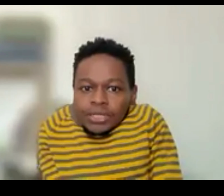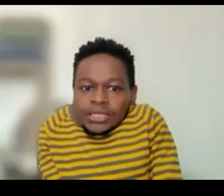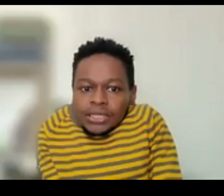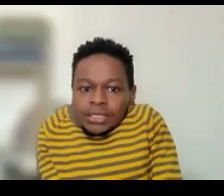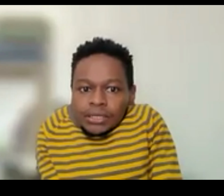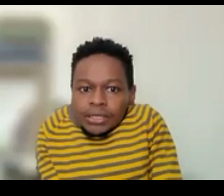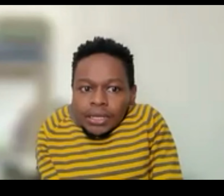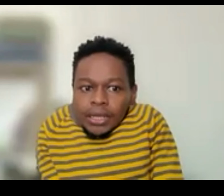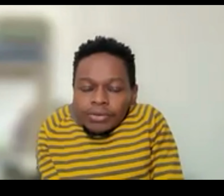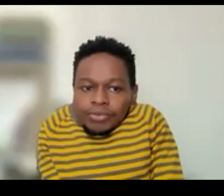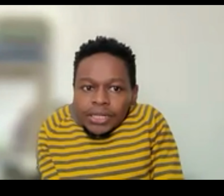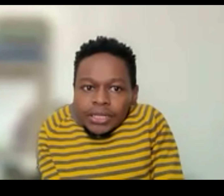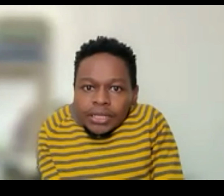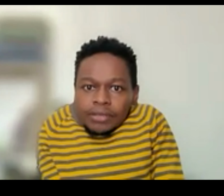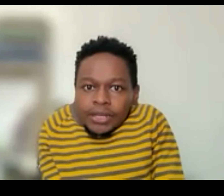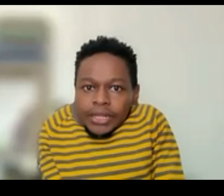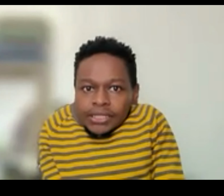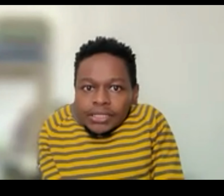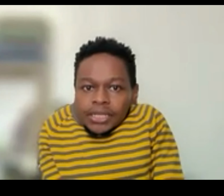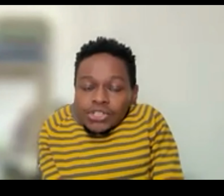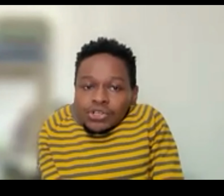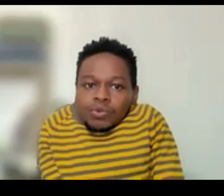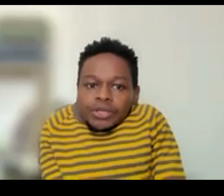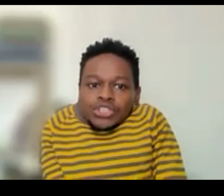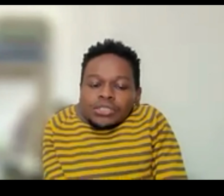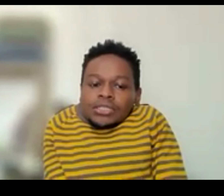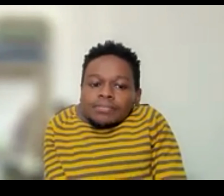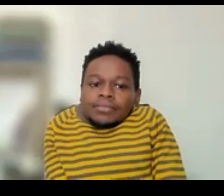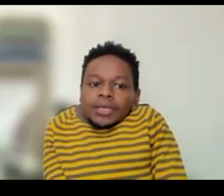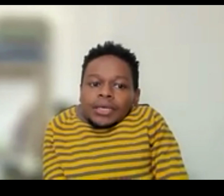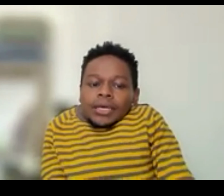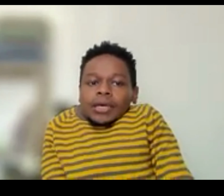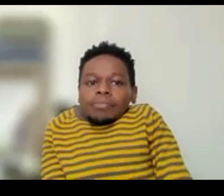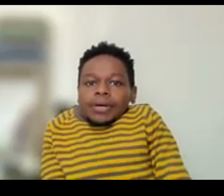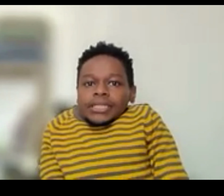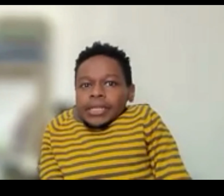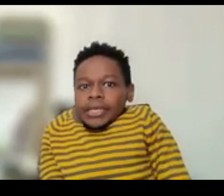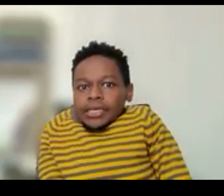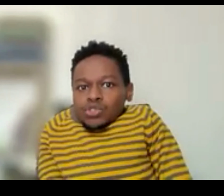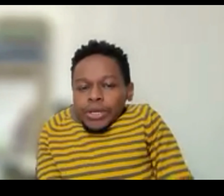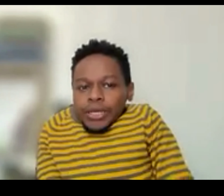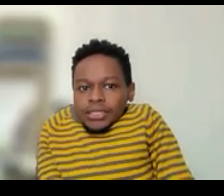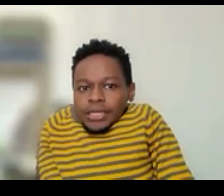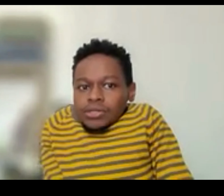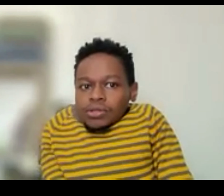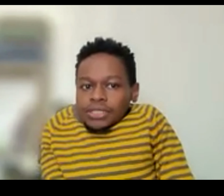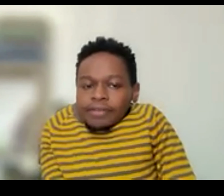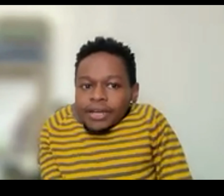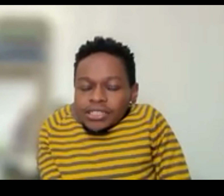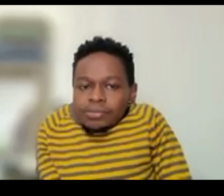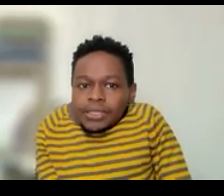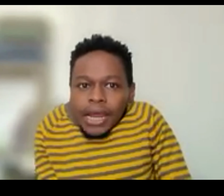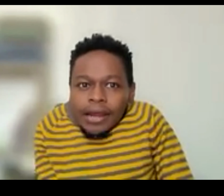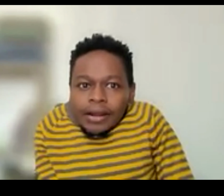security, really even existential questions. But in an age where technology advancements are